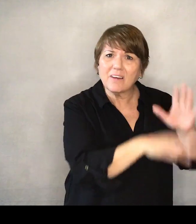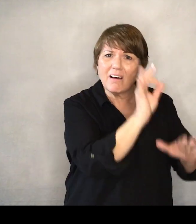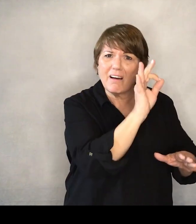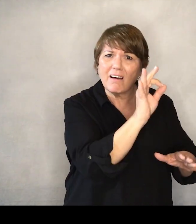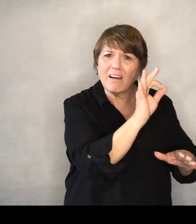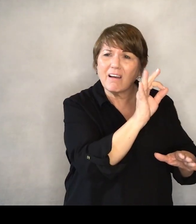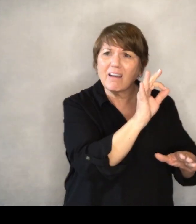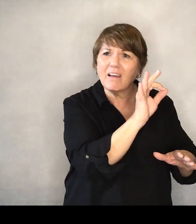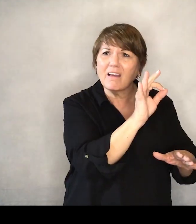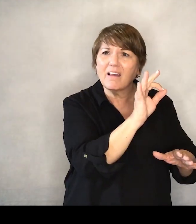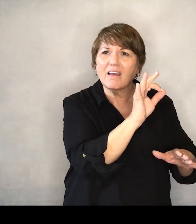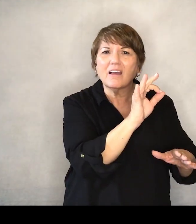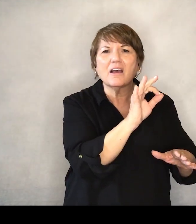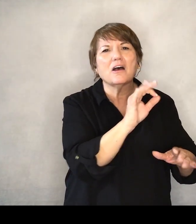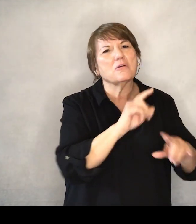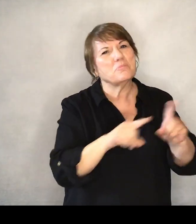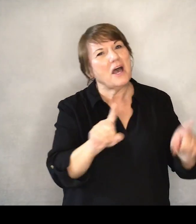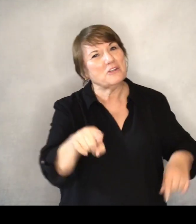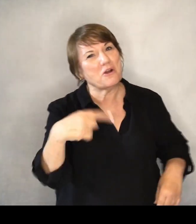You're just